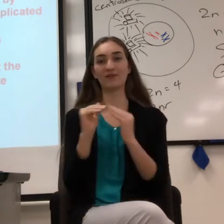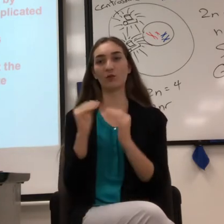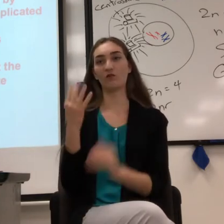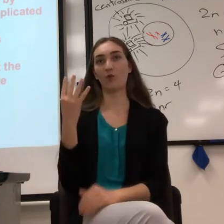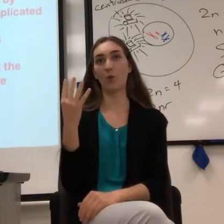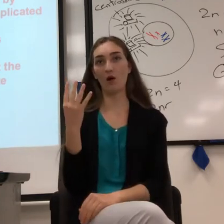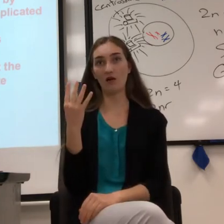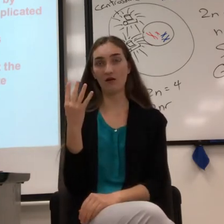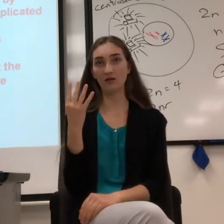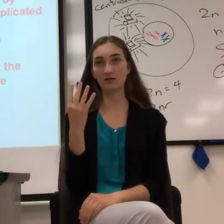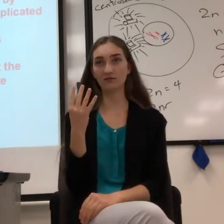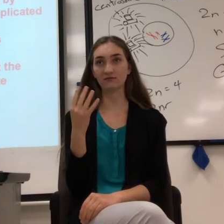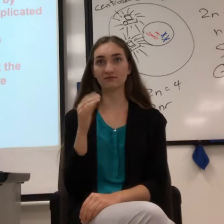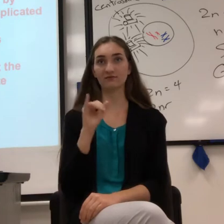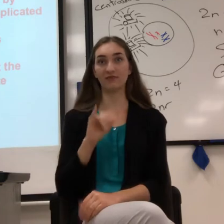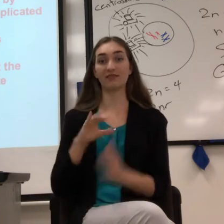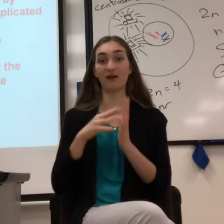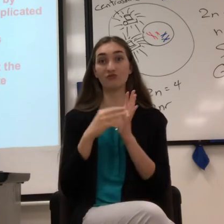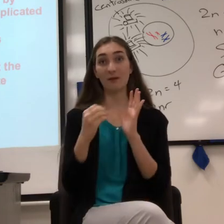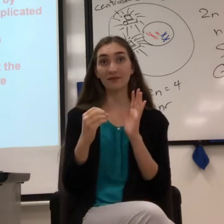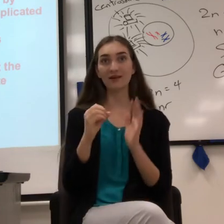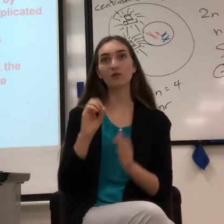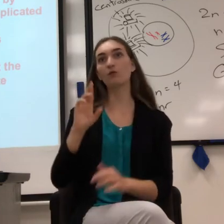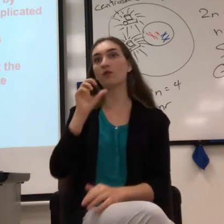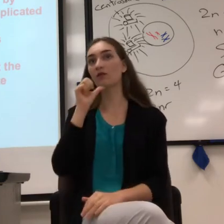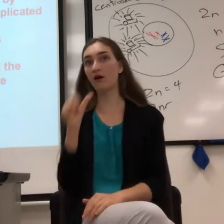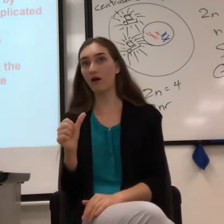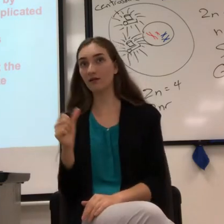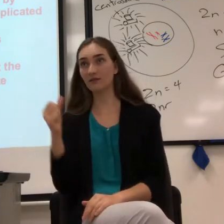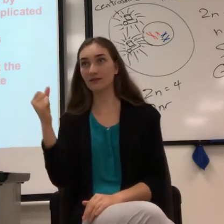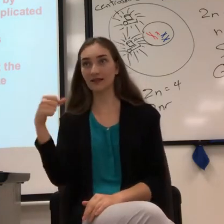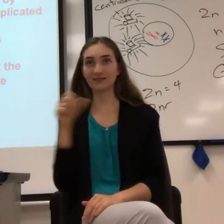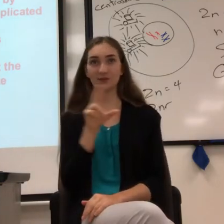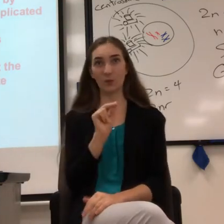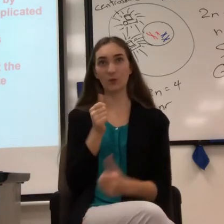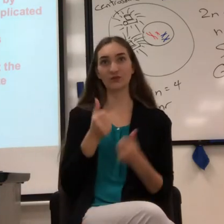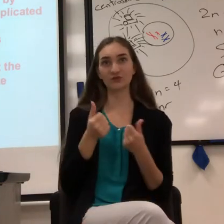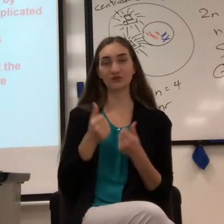Is this replicated or not? That's a yes, no question. What do you think?